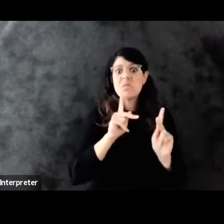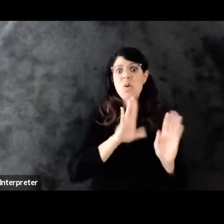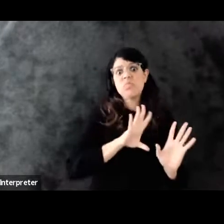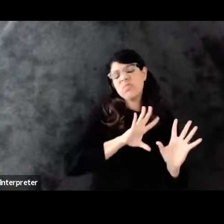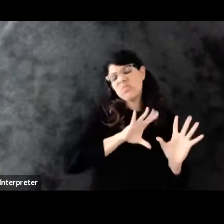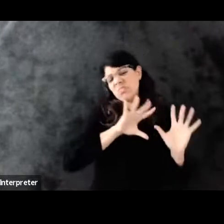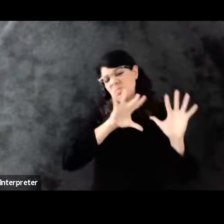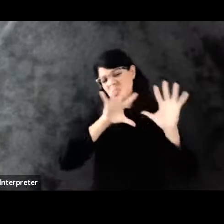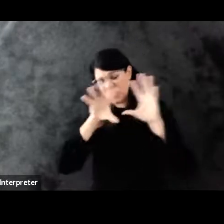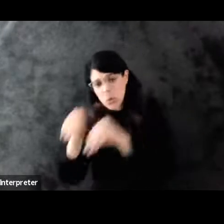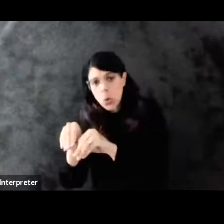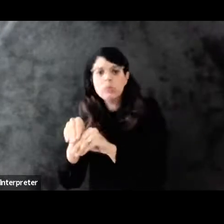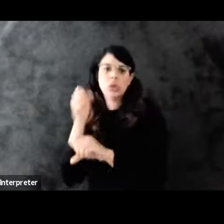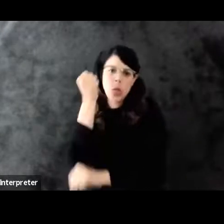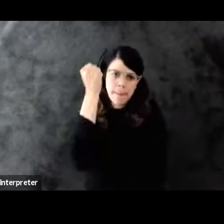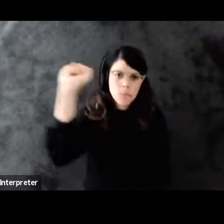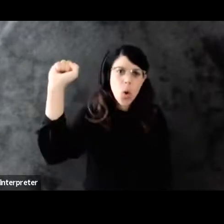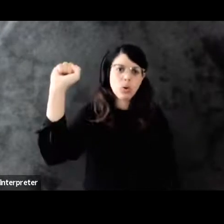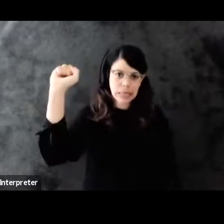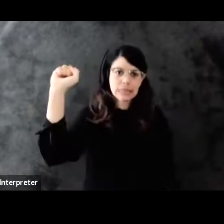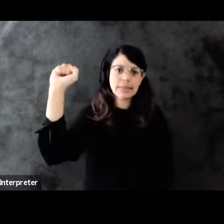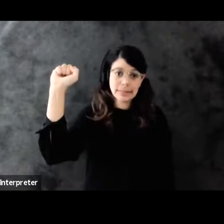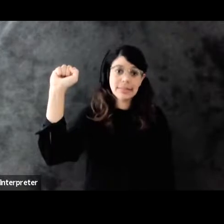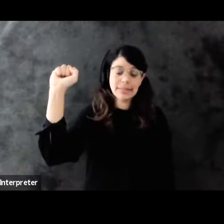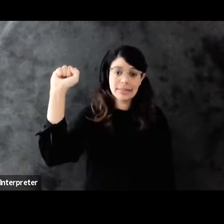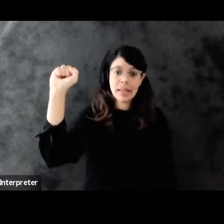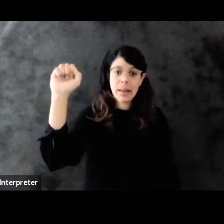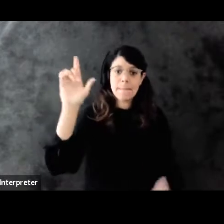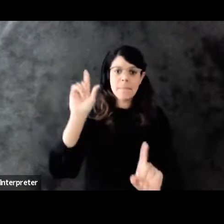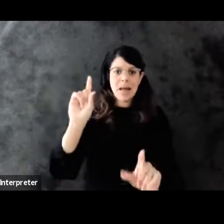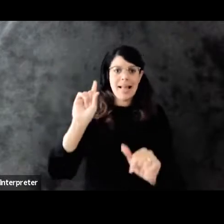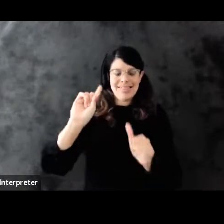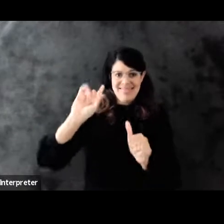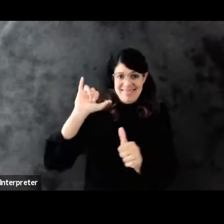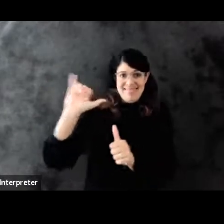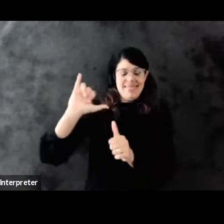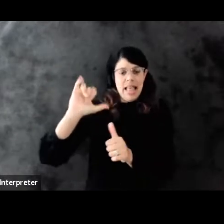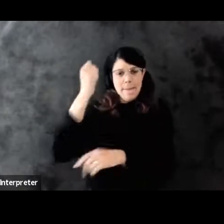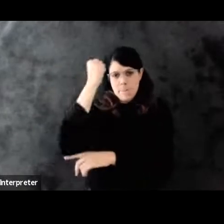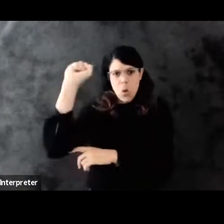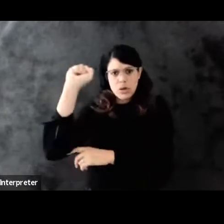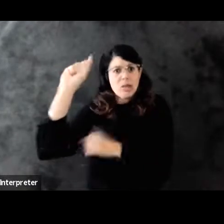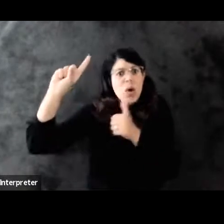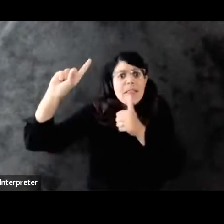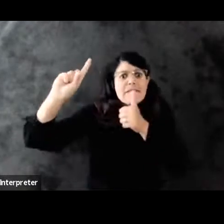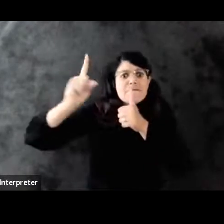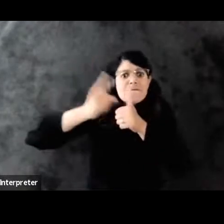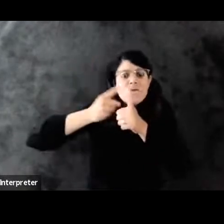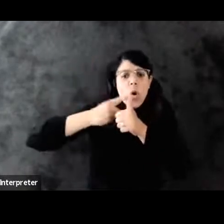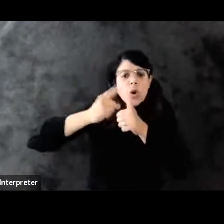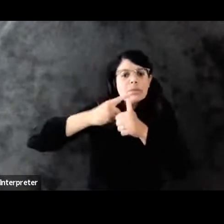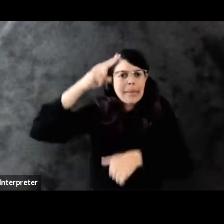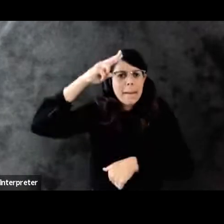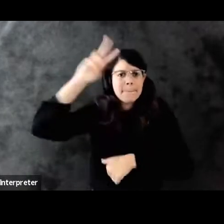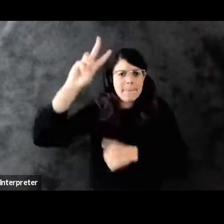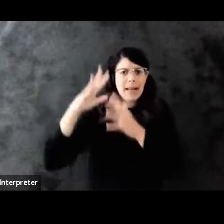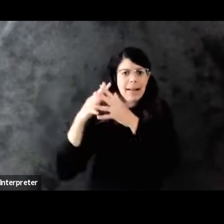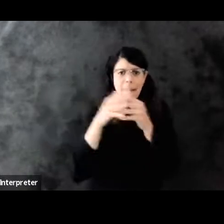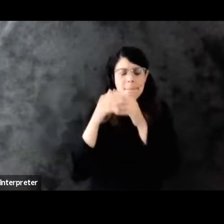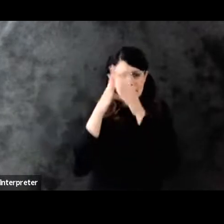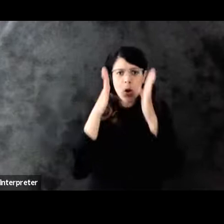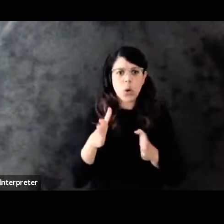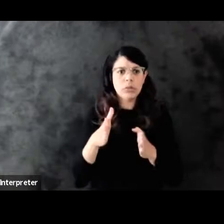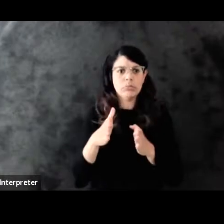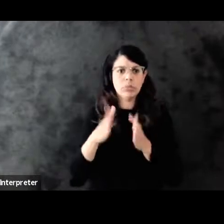protest that we didn't know about. It was the first one. It was the first one in the country that Mexican Americans had organized and marched, out on the